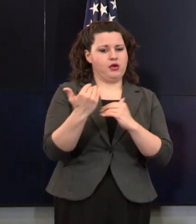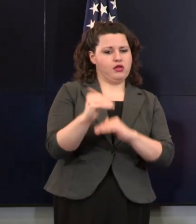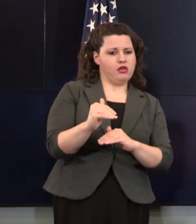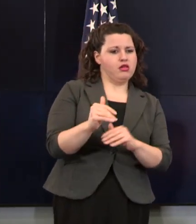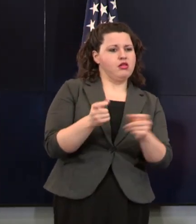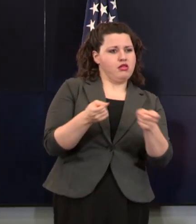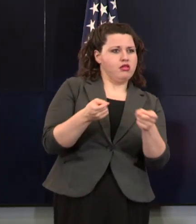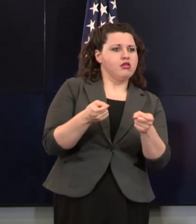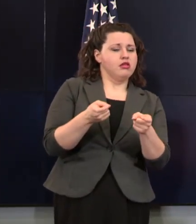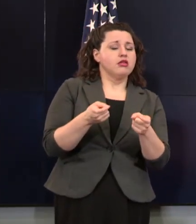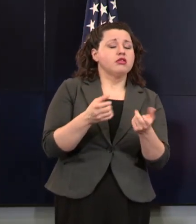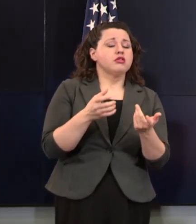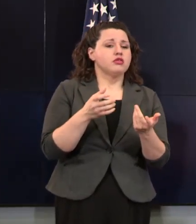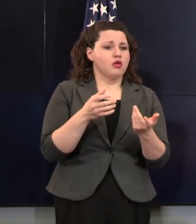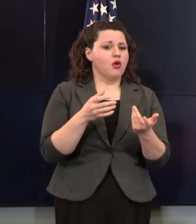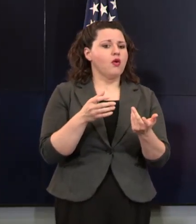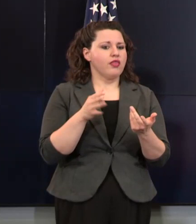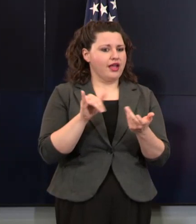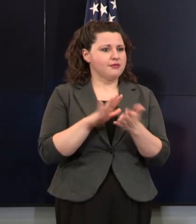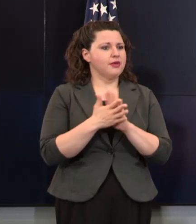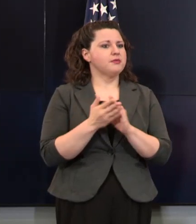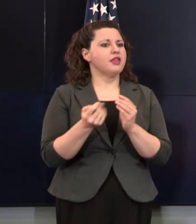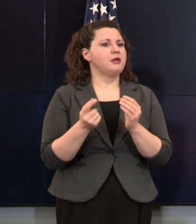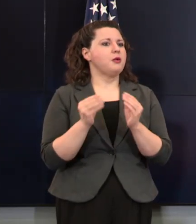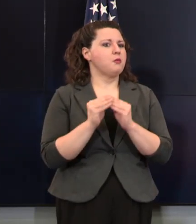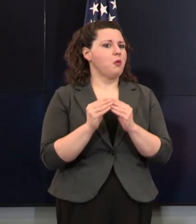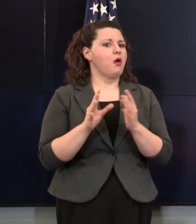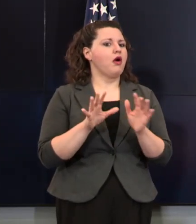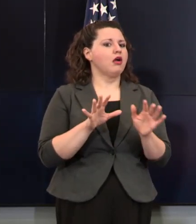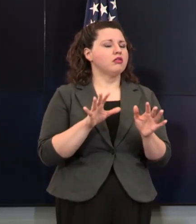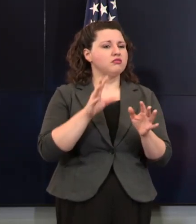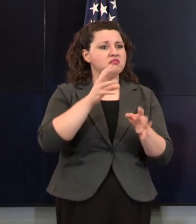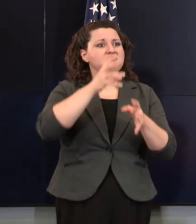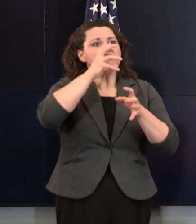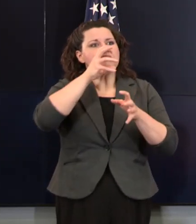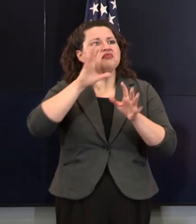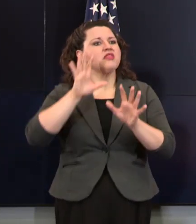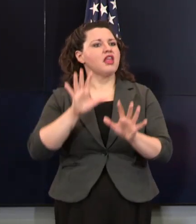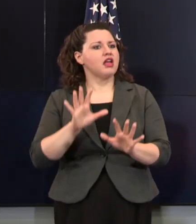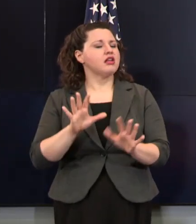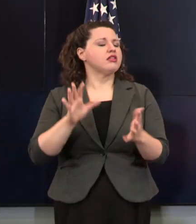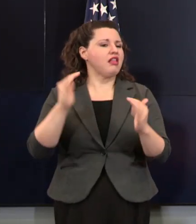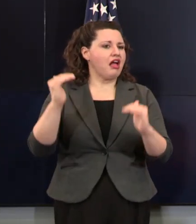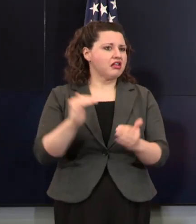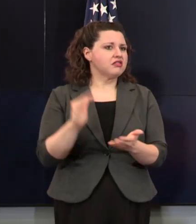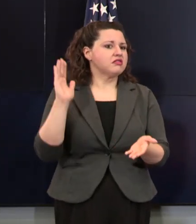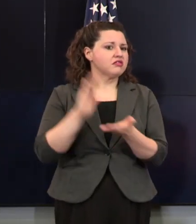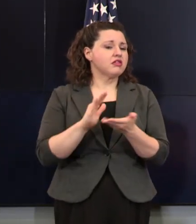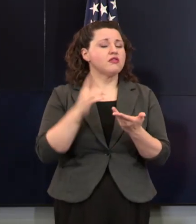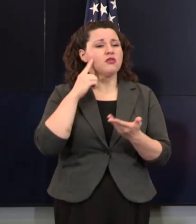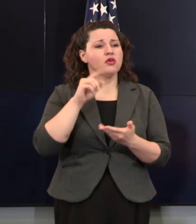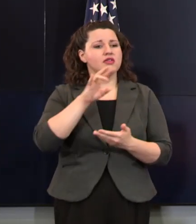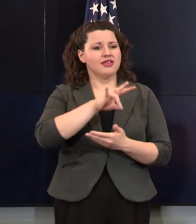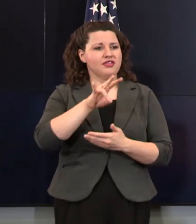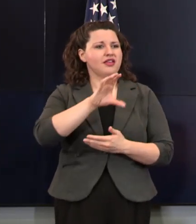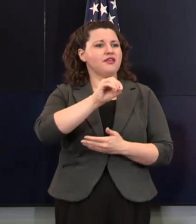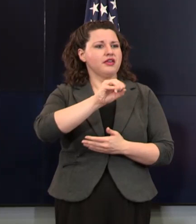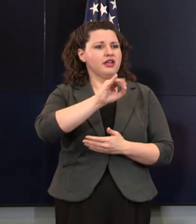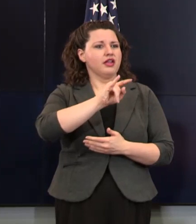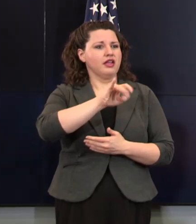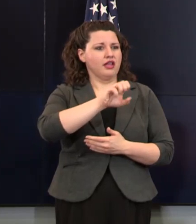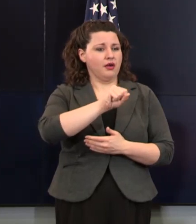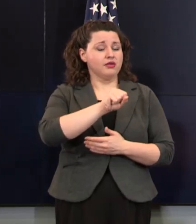to ease some of the mitigation efforts that we put in place for Iowa's 77 counties. We still have some